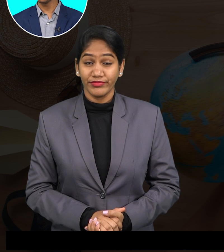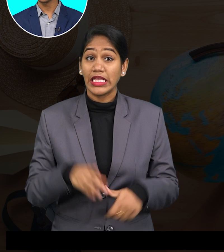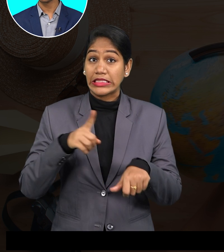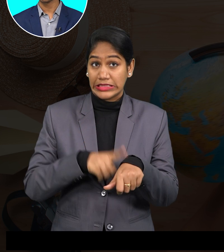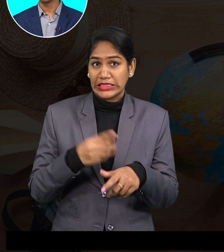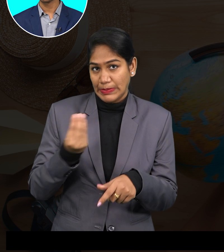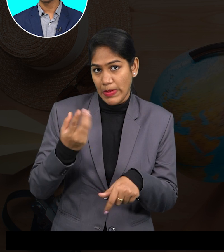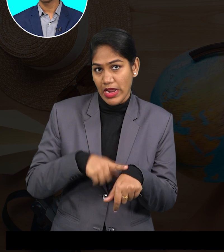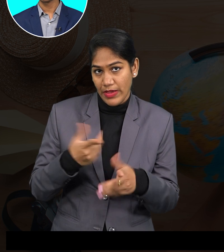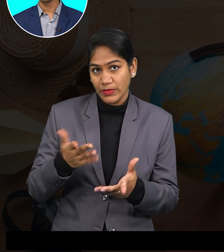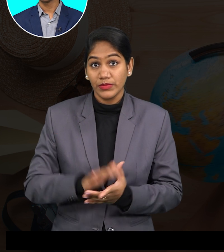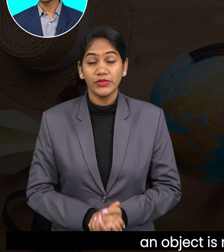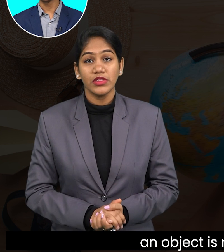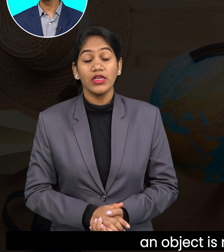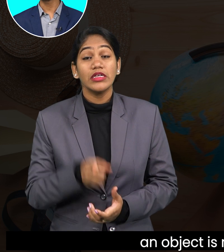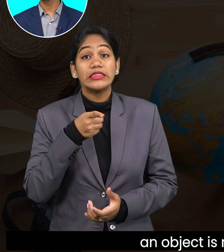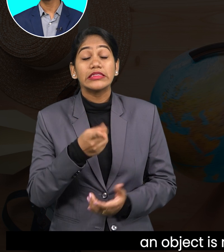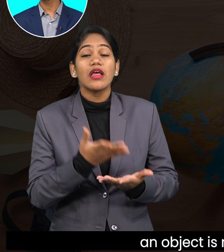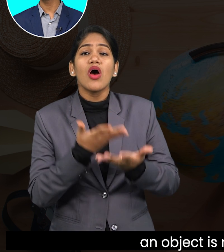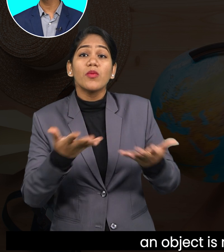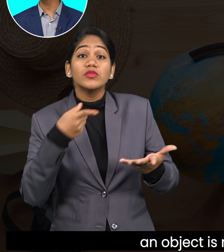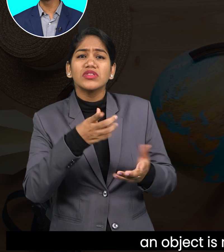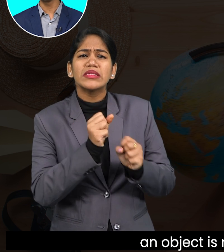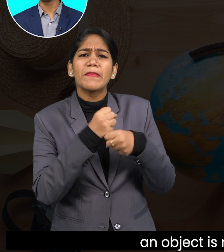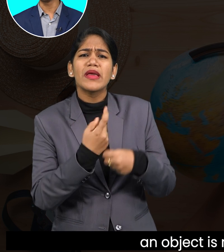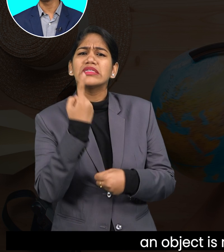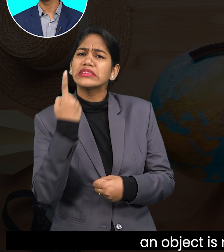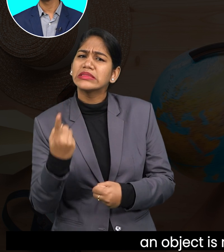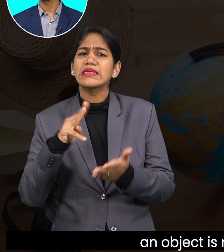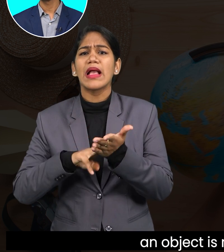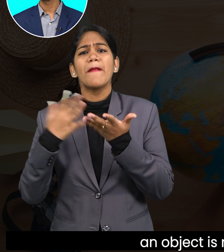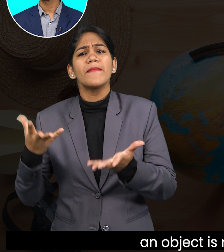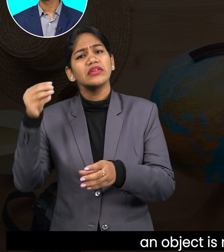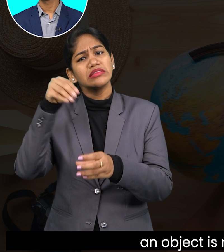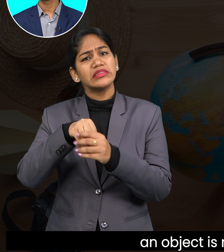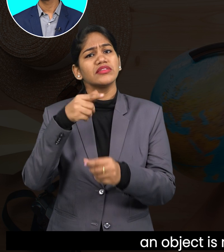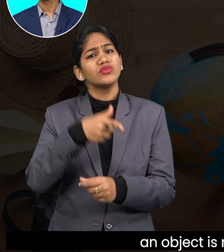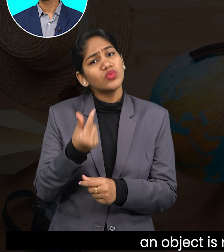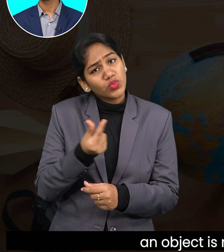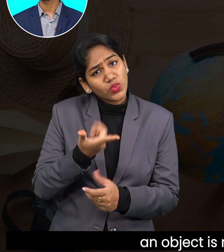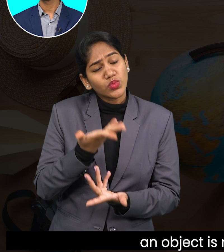At times, an object is made of a single material.